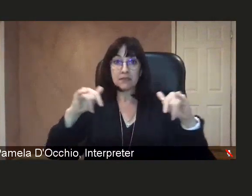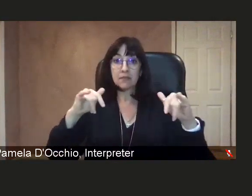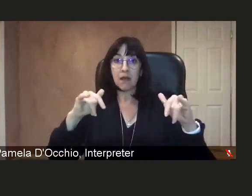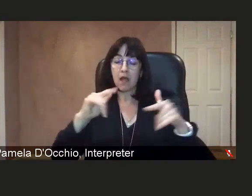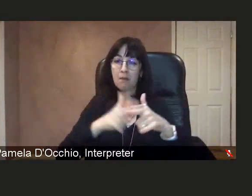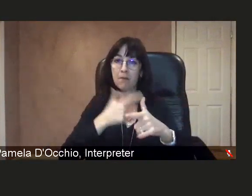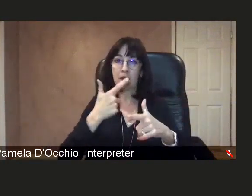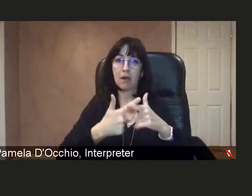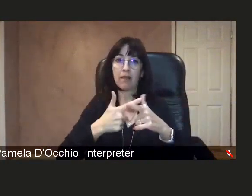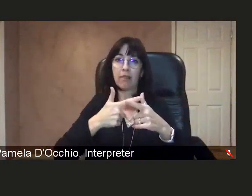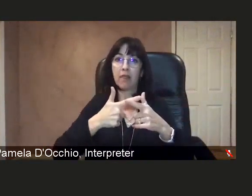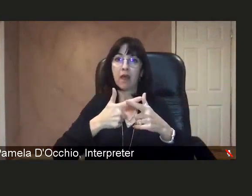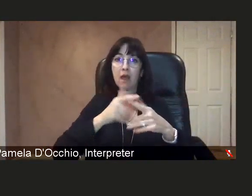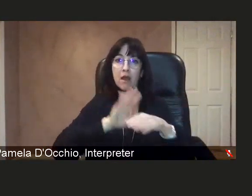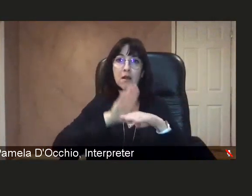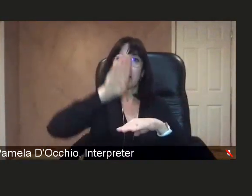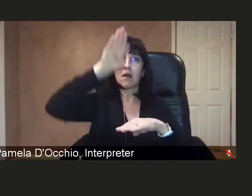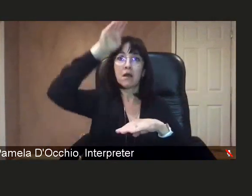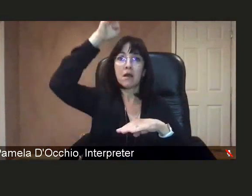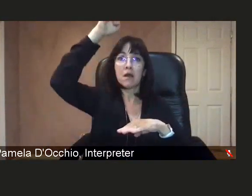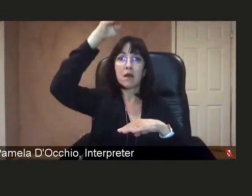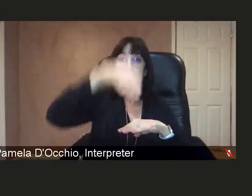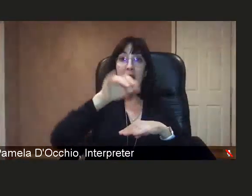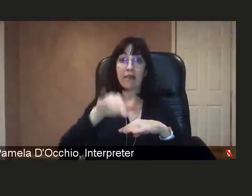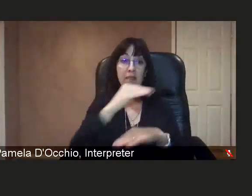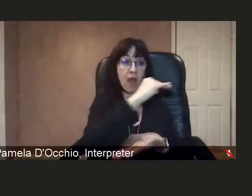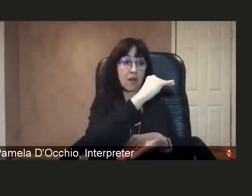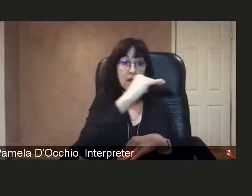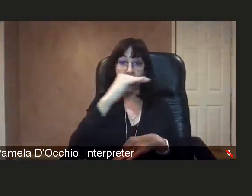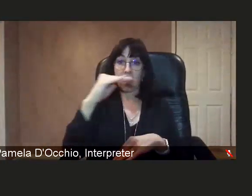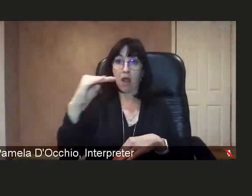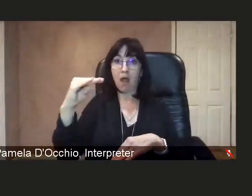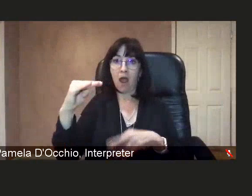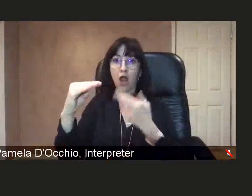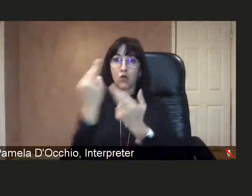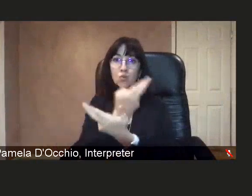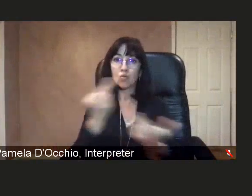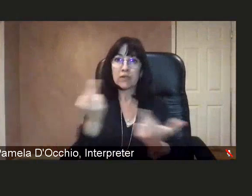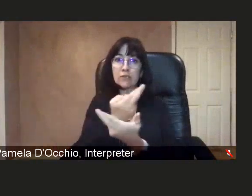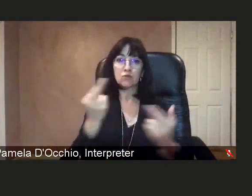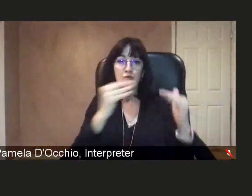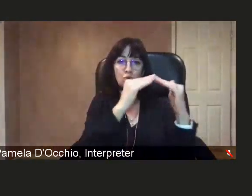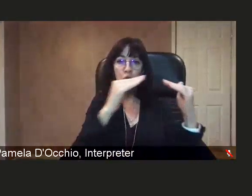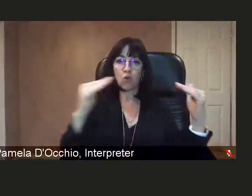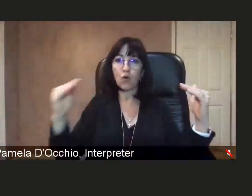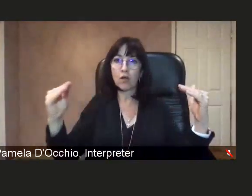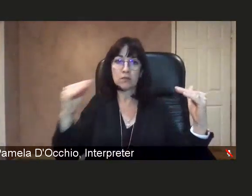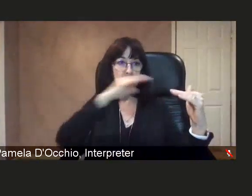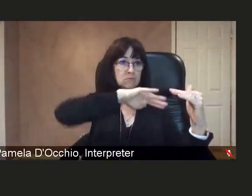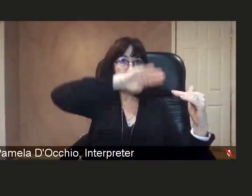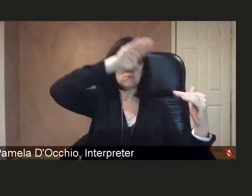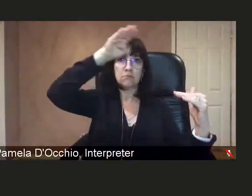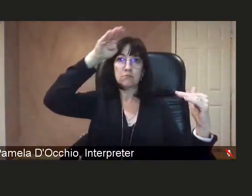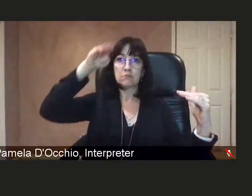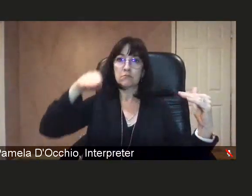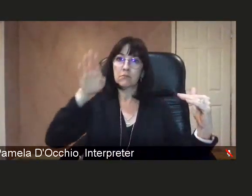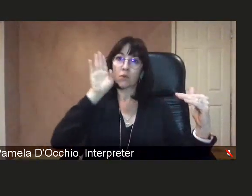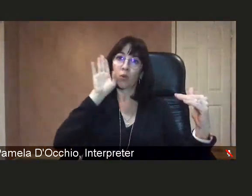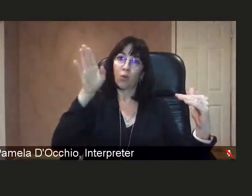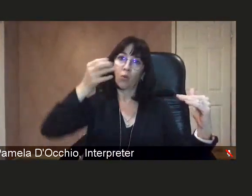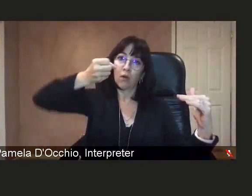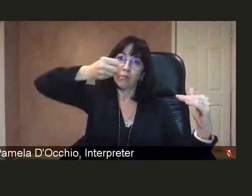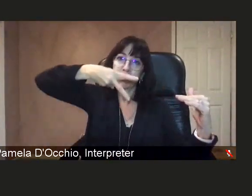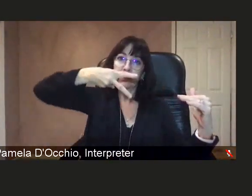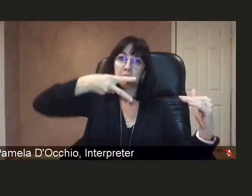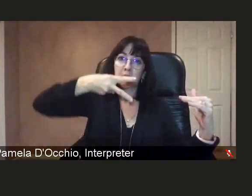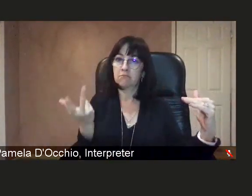be over this yellow line, which means that we're going to have all these people that need things that we're not going to be able to